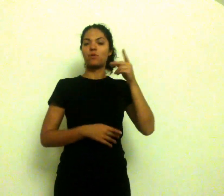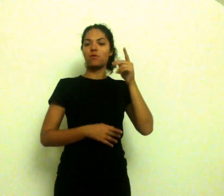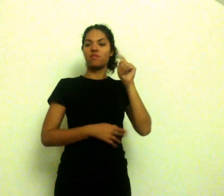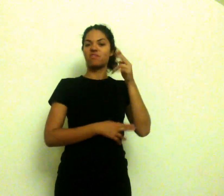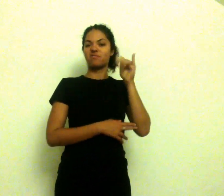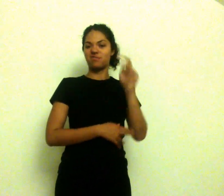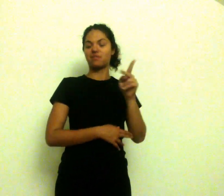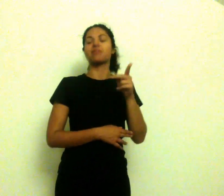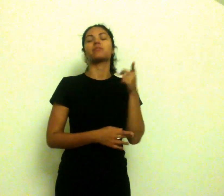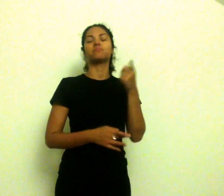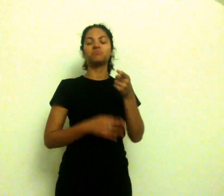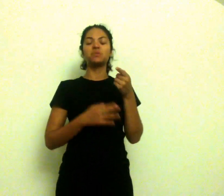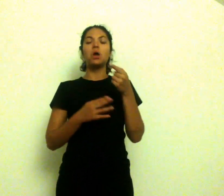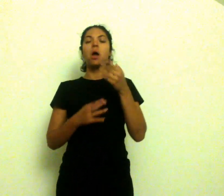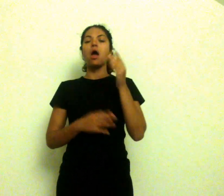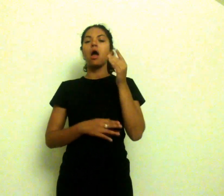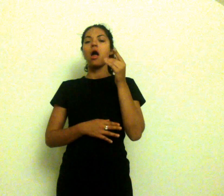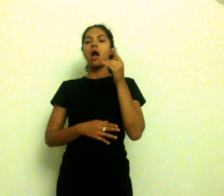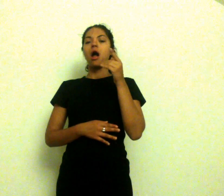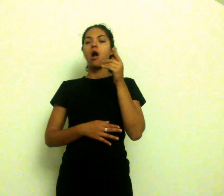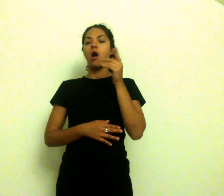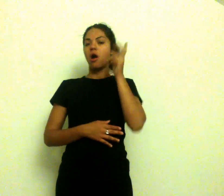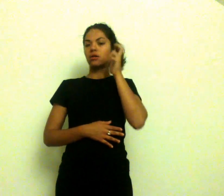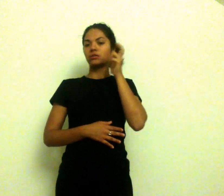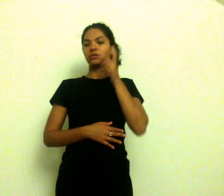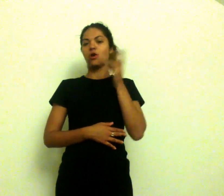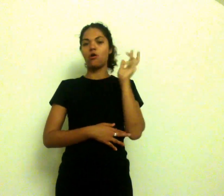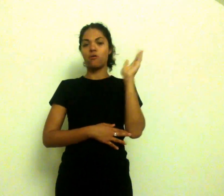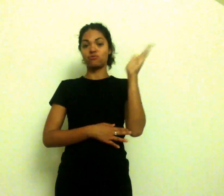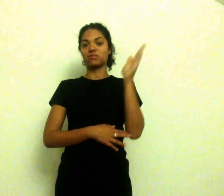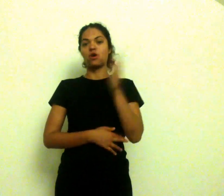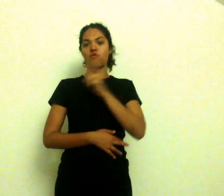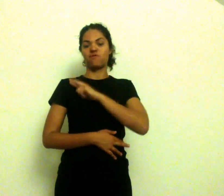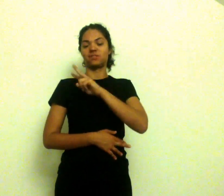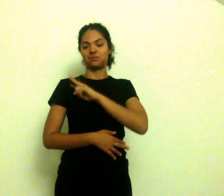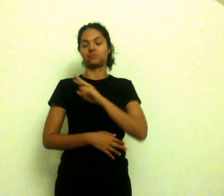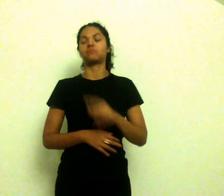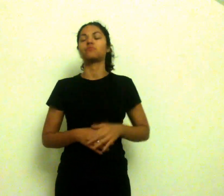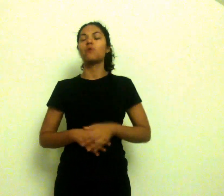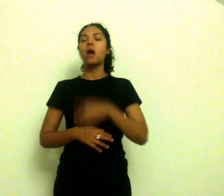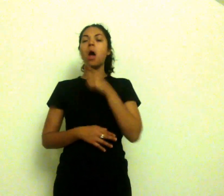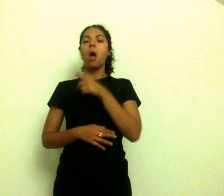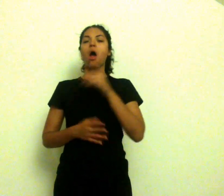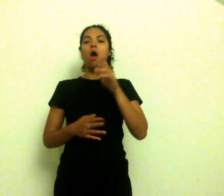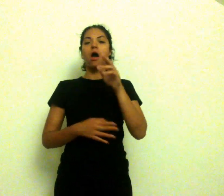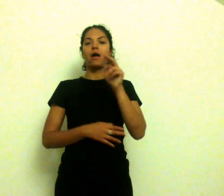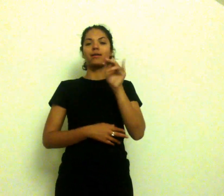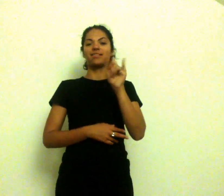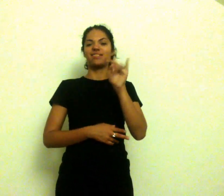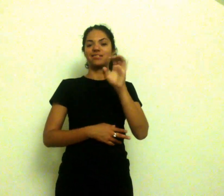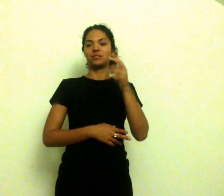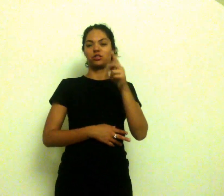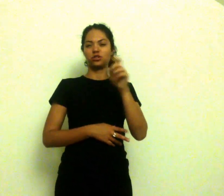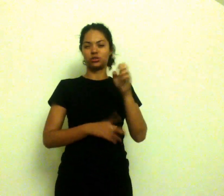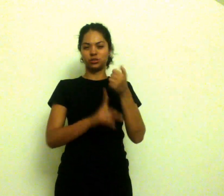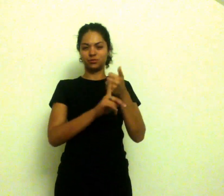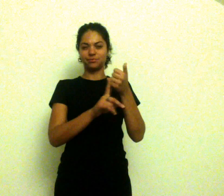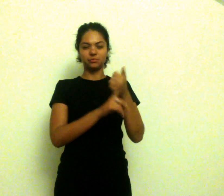thinker Friedrich Nietzsche declared that God was dead, and before the turn of the 20th century, he predicted what his proclamation meant for